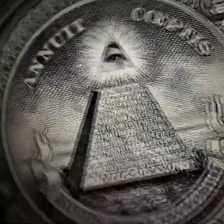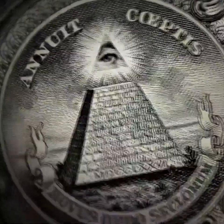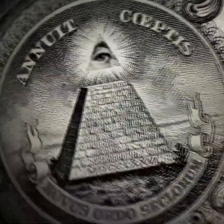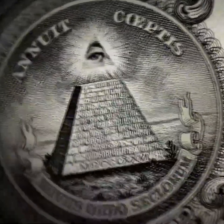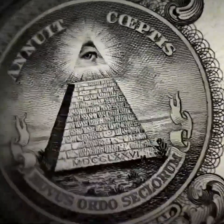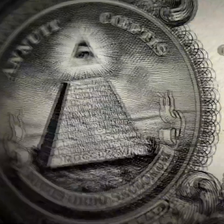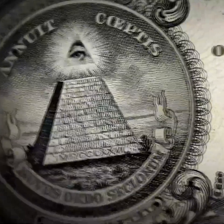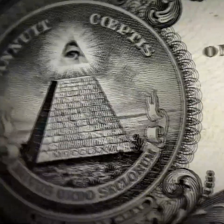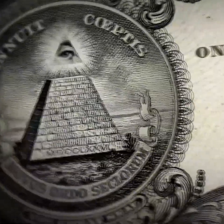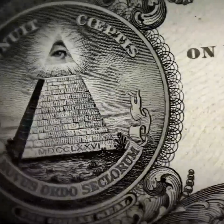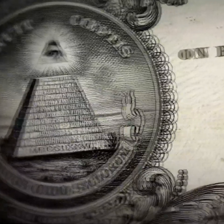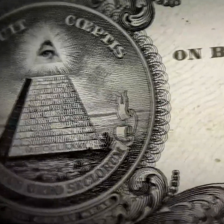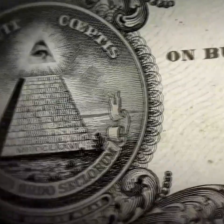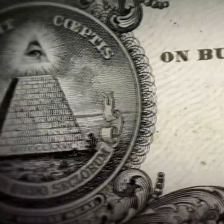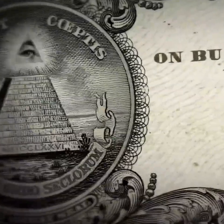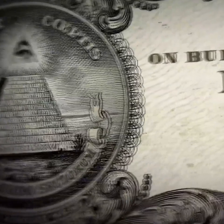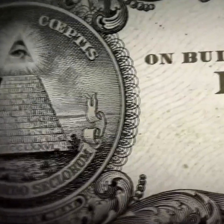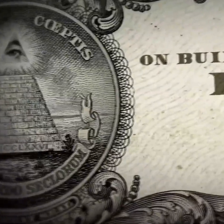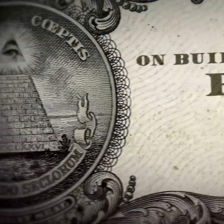Money,